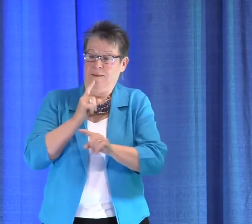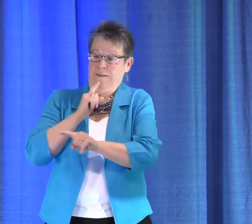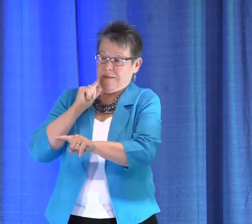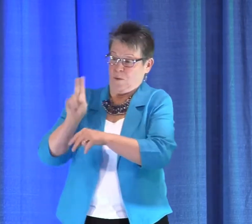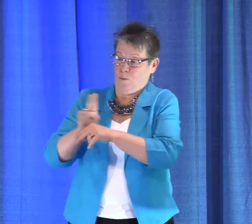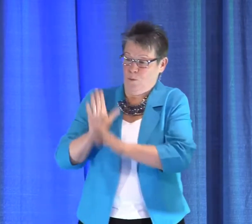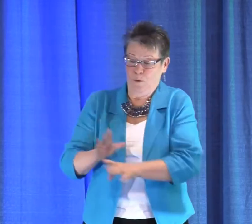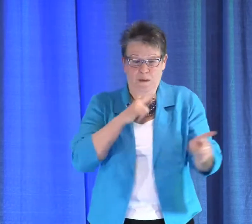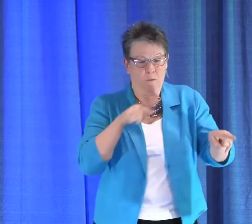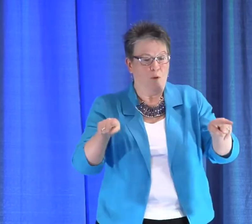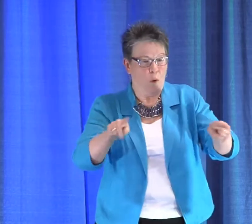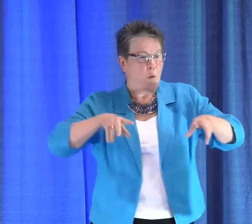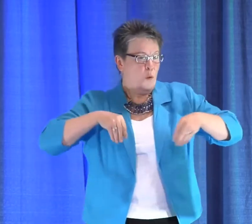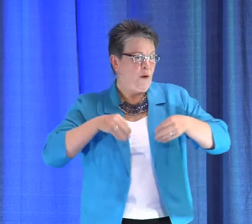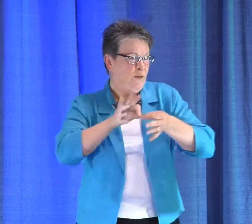We have been our own interpreters